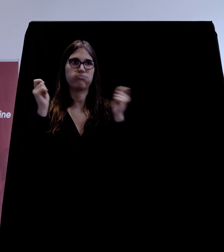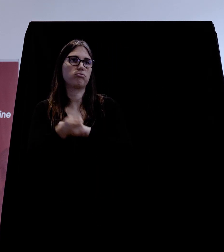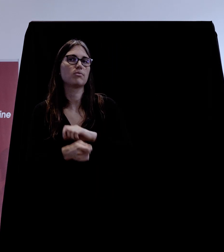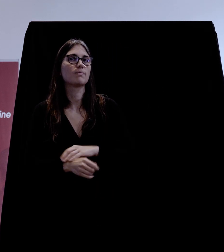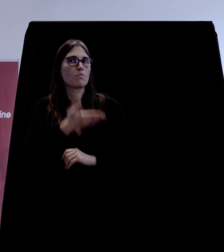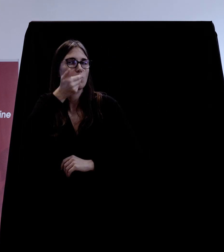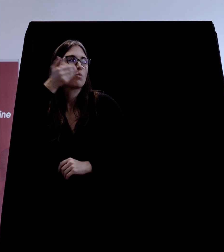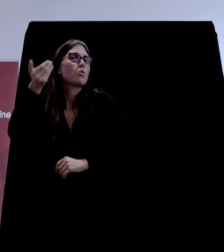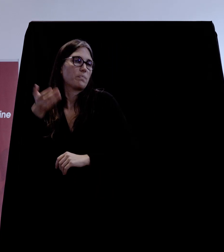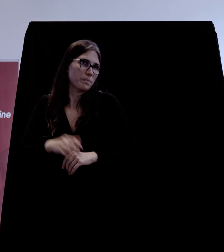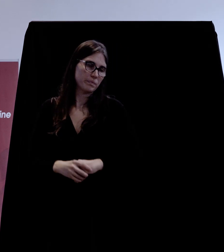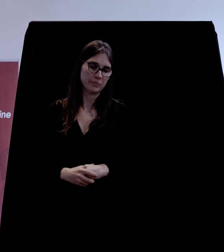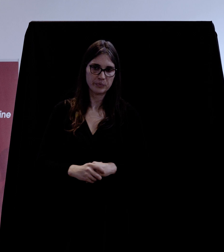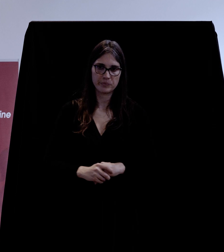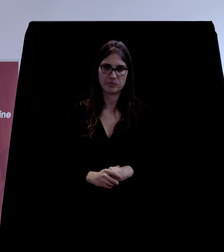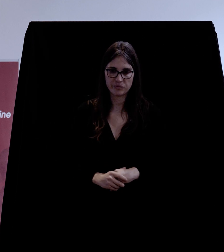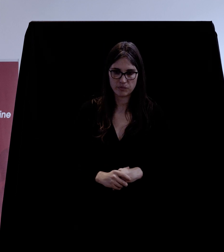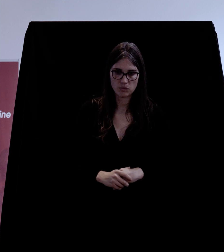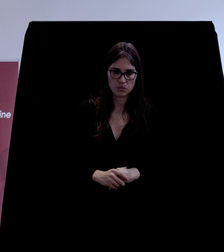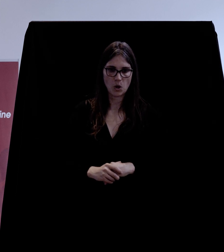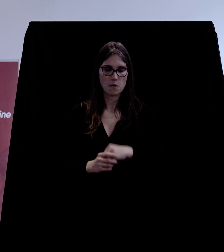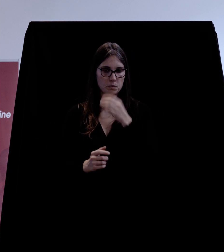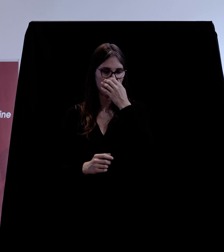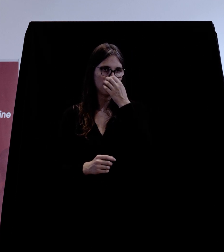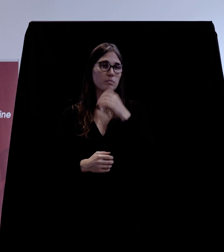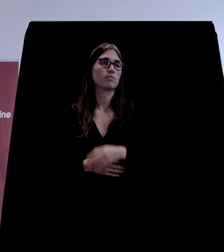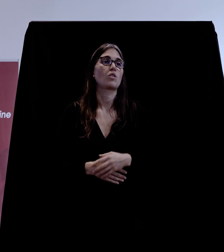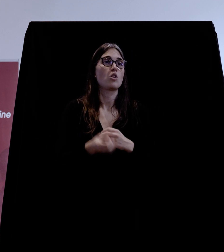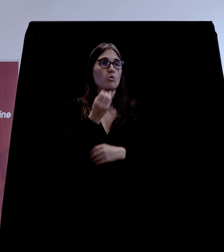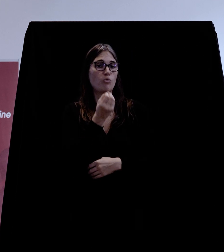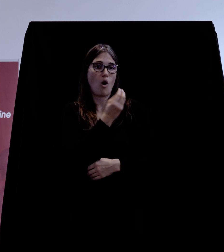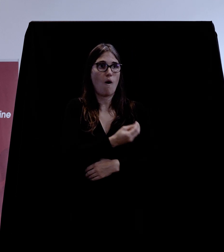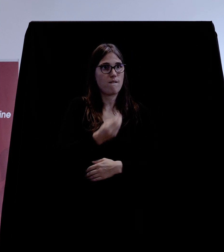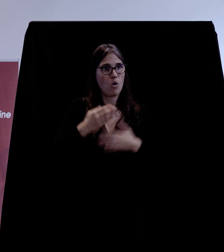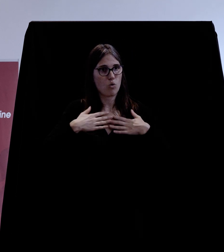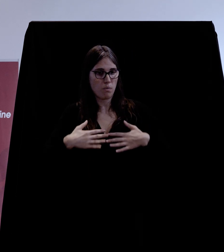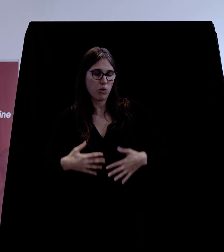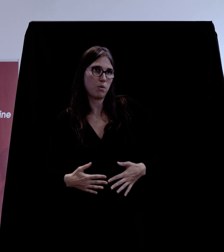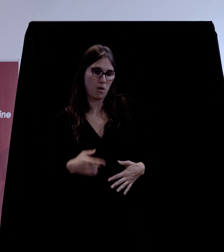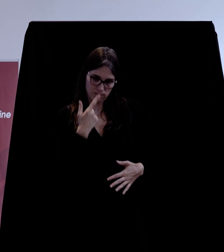Oh, jumped around, didn't I? Okay, children choose behavior because it solves the